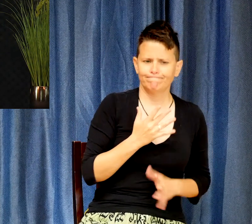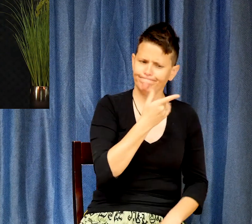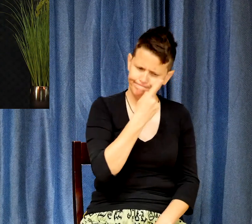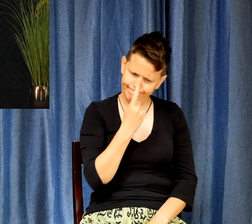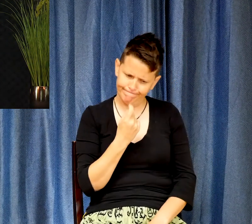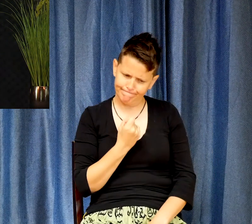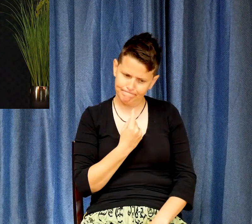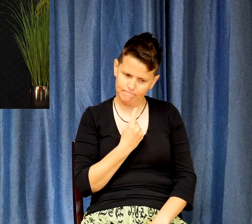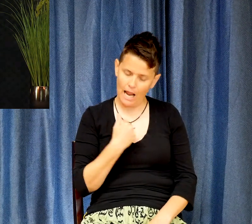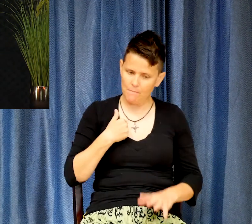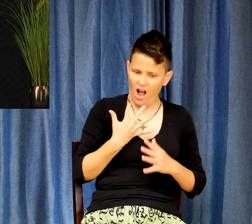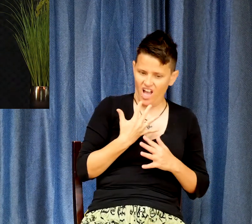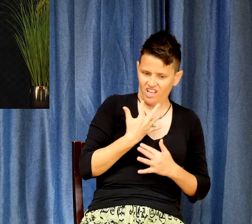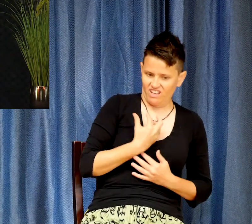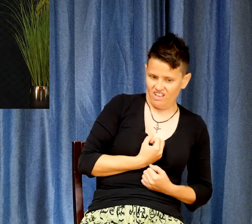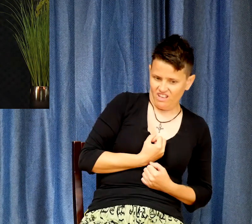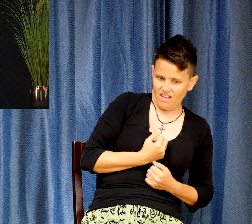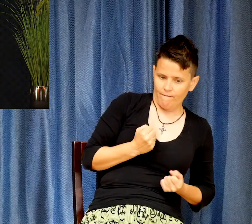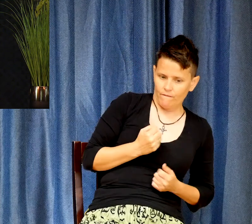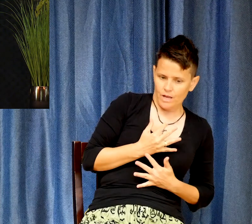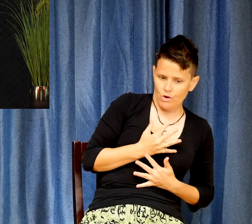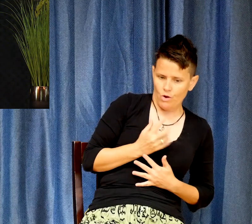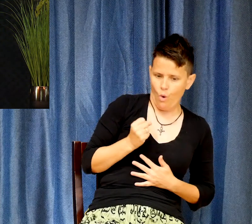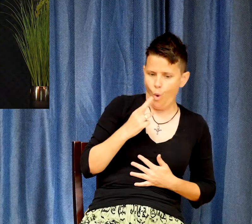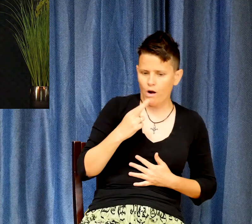in fear or am I leveling up in love?